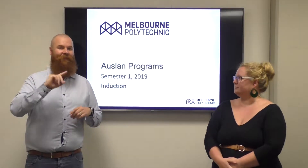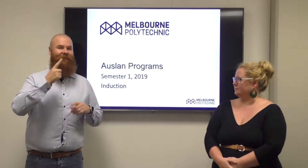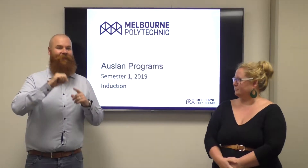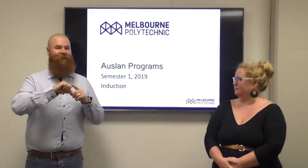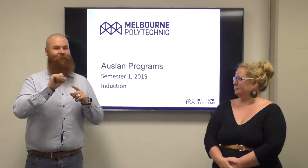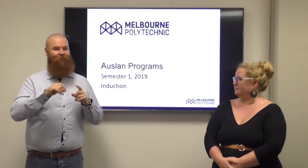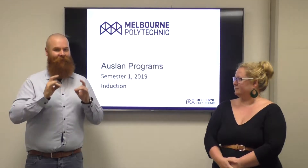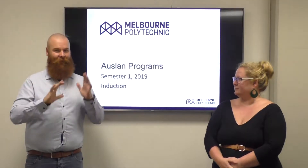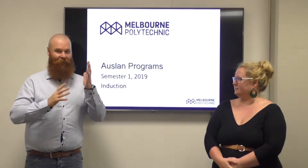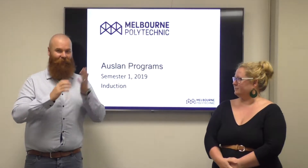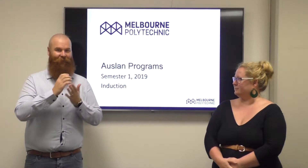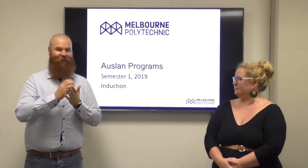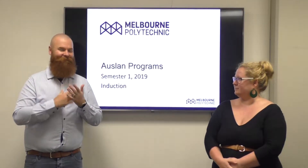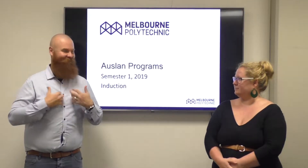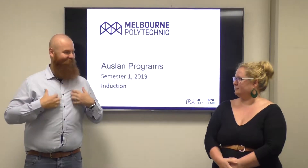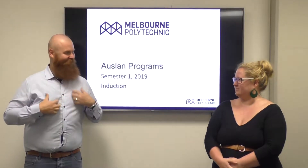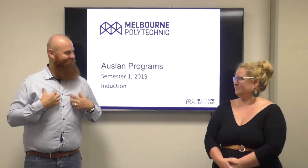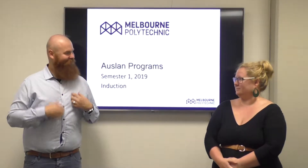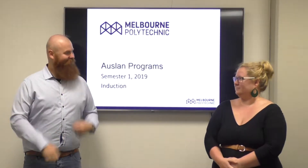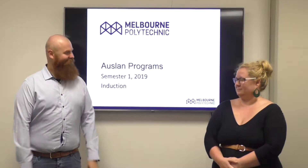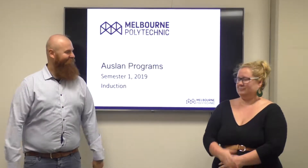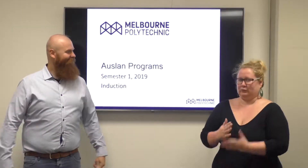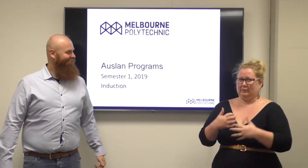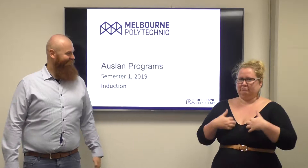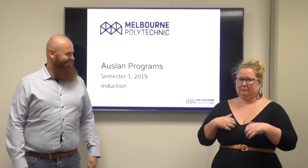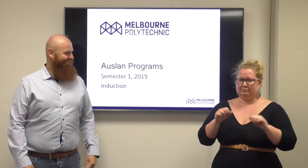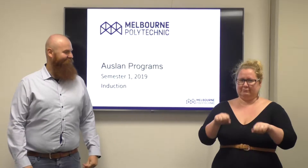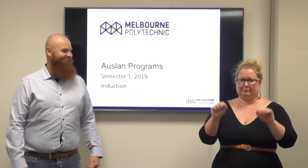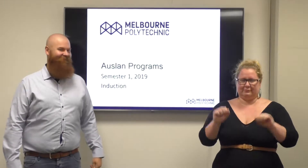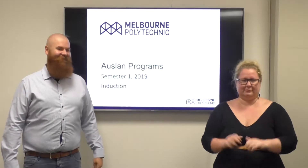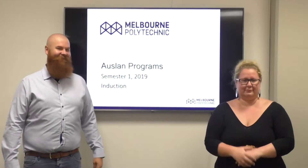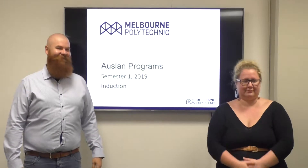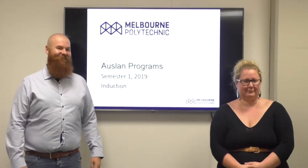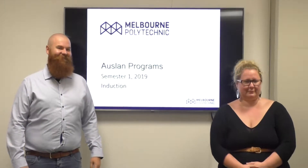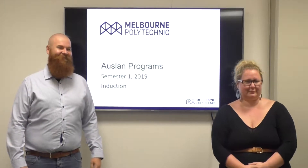to 2019 Semester 1 of the Auslan program. We're very excited.